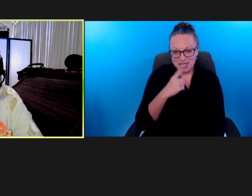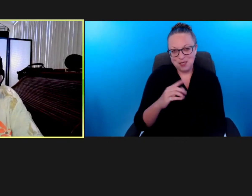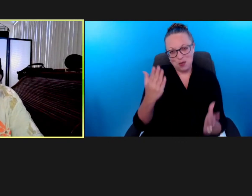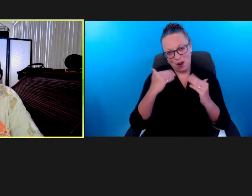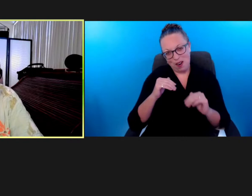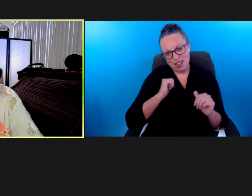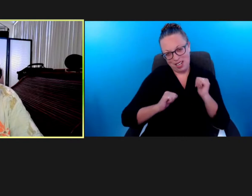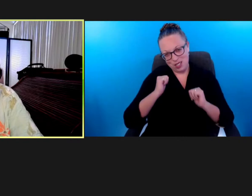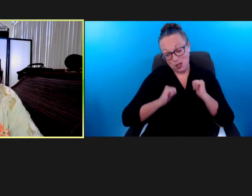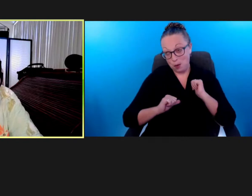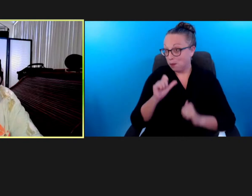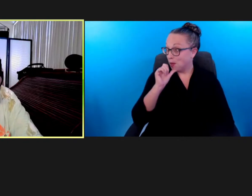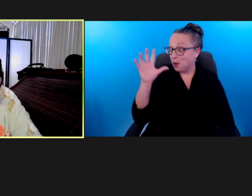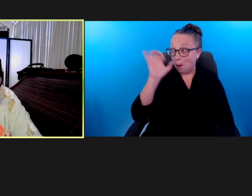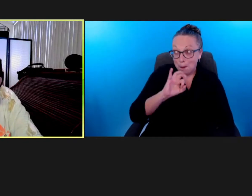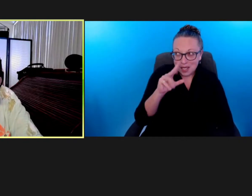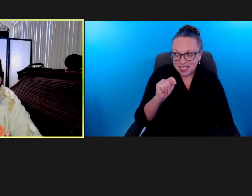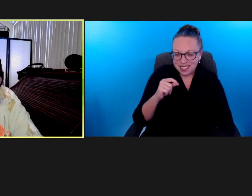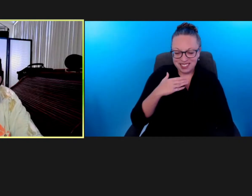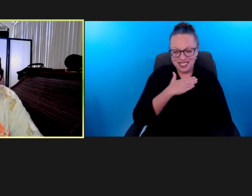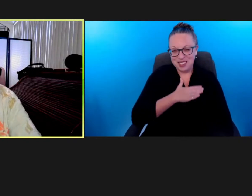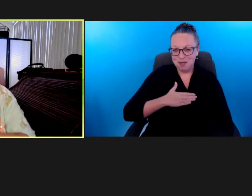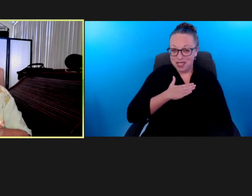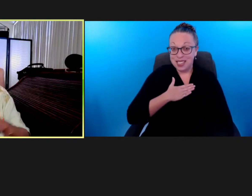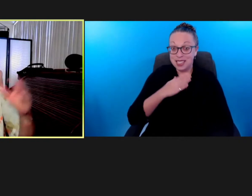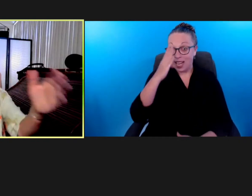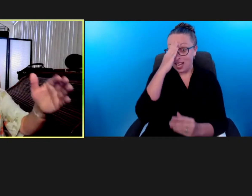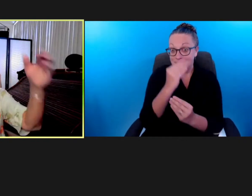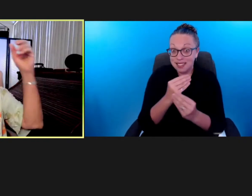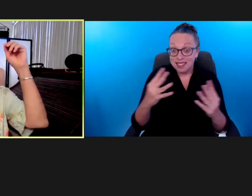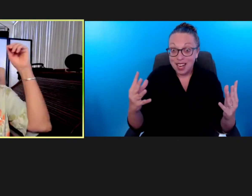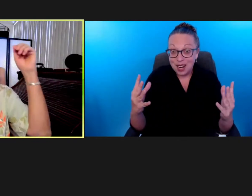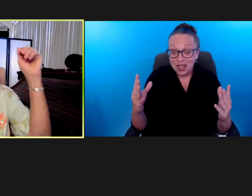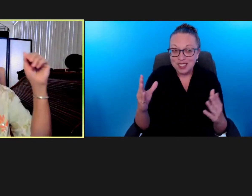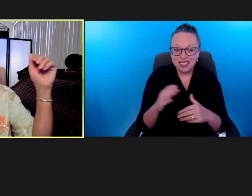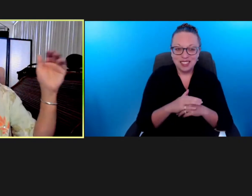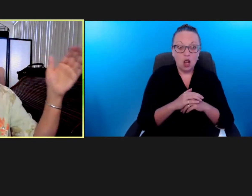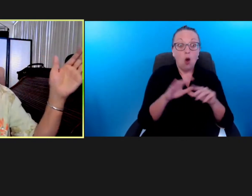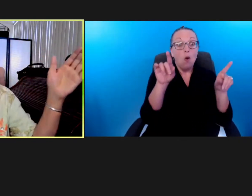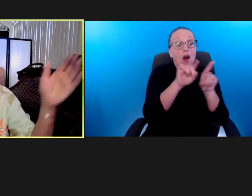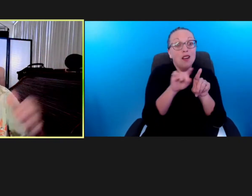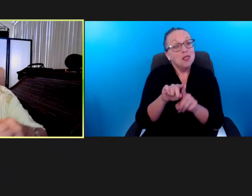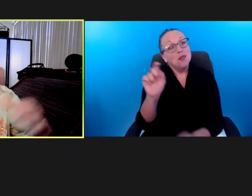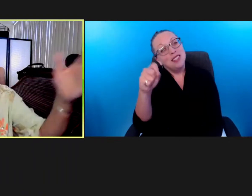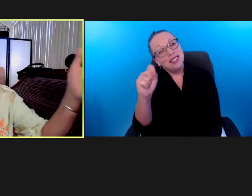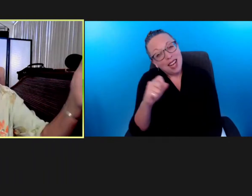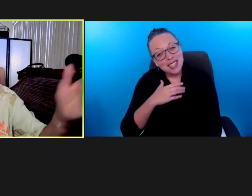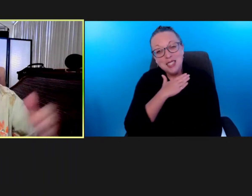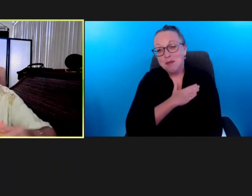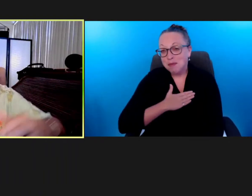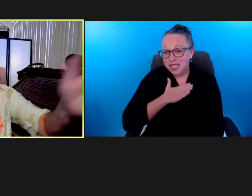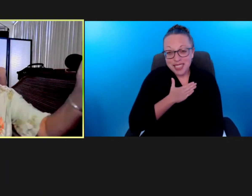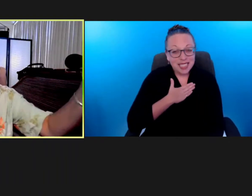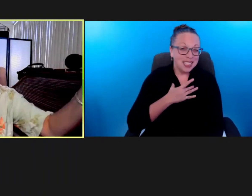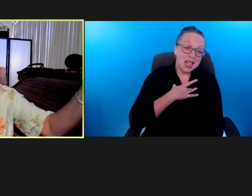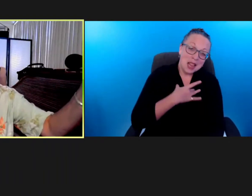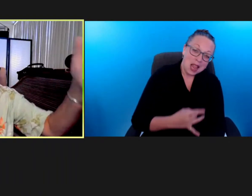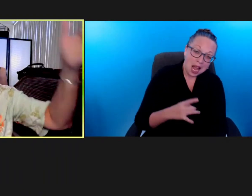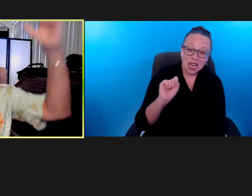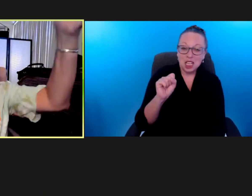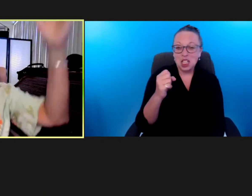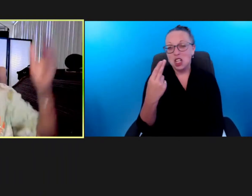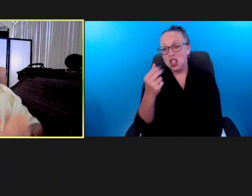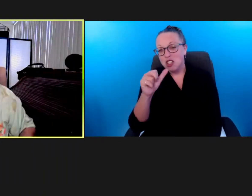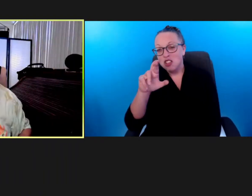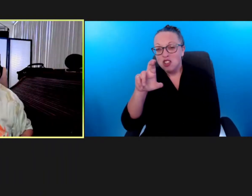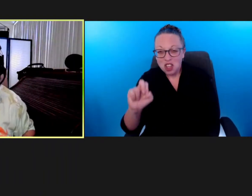show. Don't miss it. Please join us. And share. Oh, yes. Please share us, like us, do all those